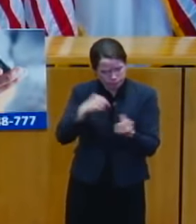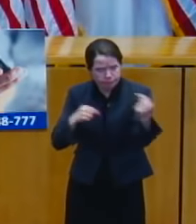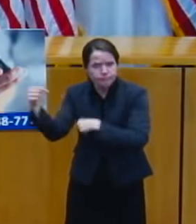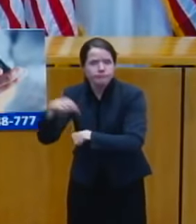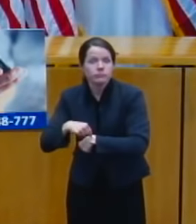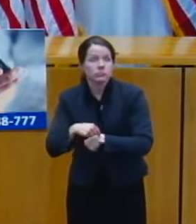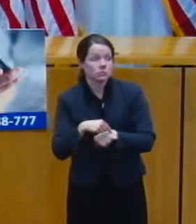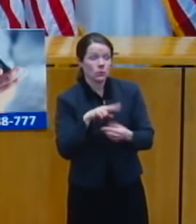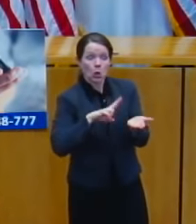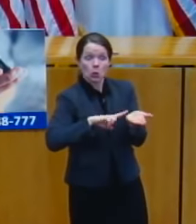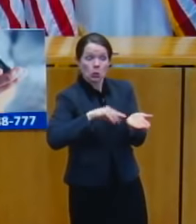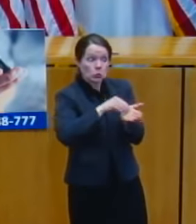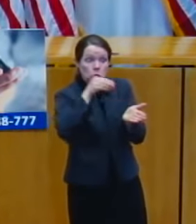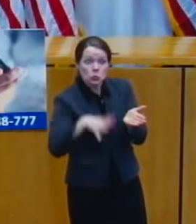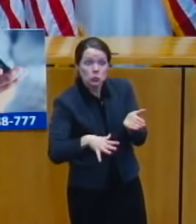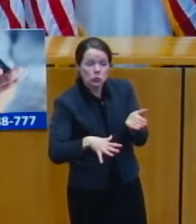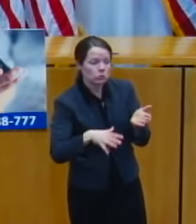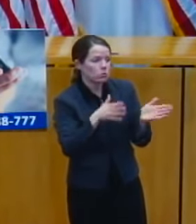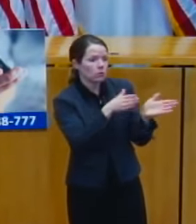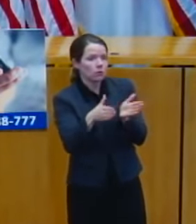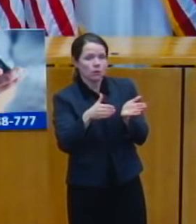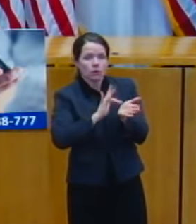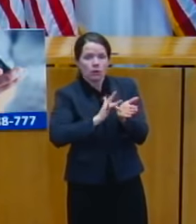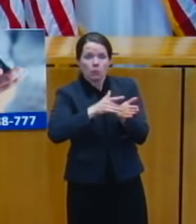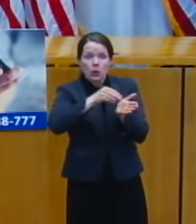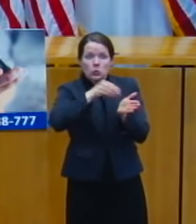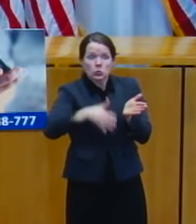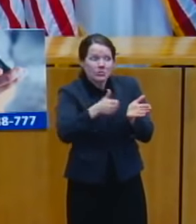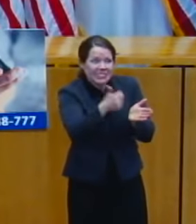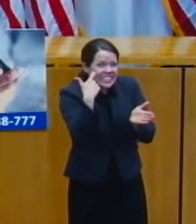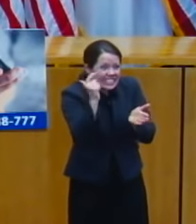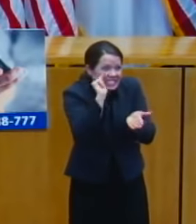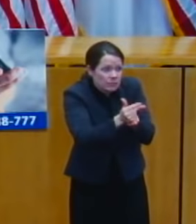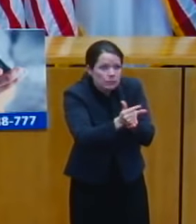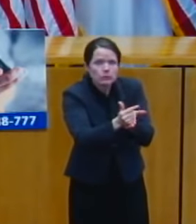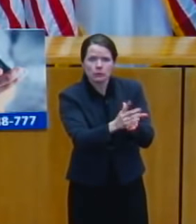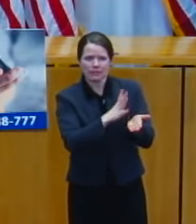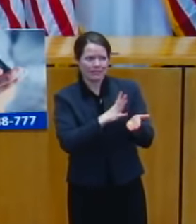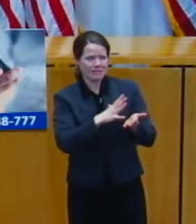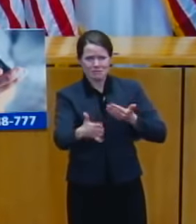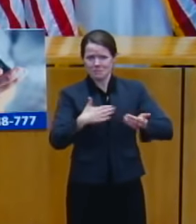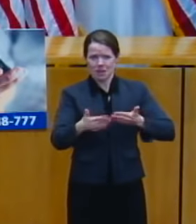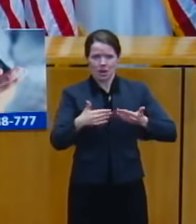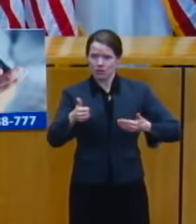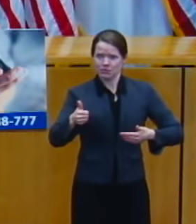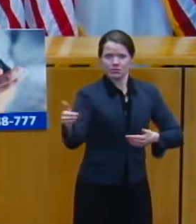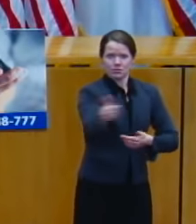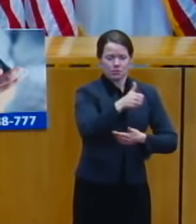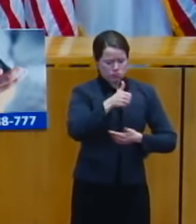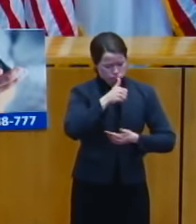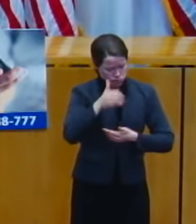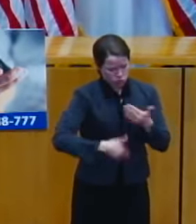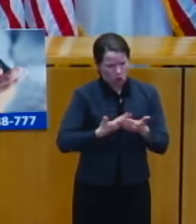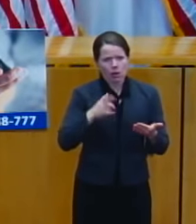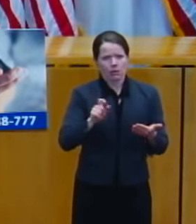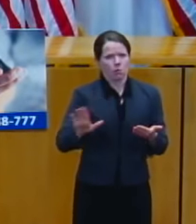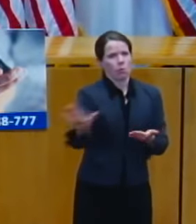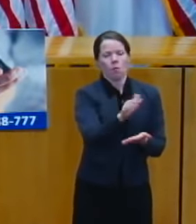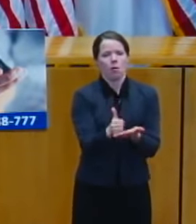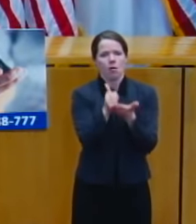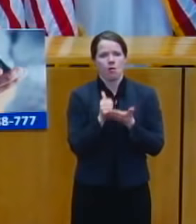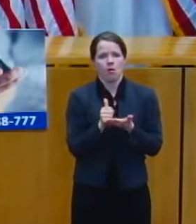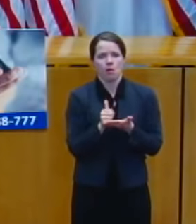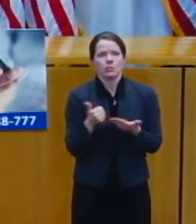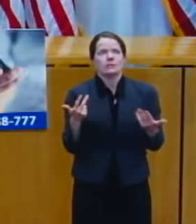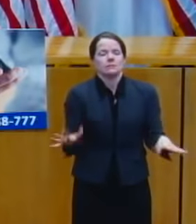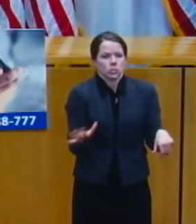other folks who have either a direct or a significant connection to the healthcare community to come work with